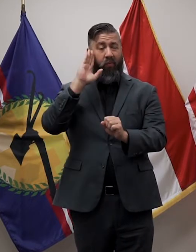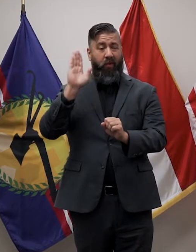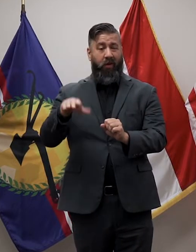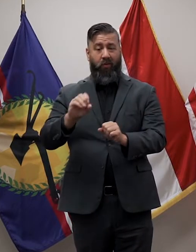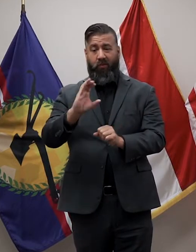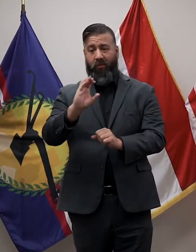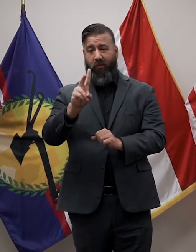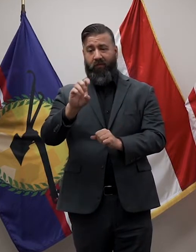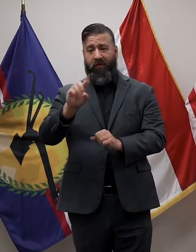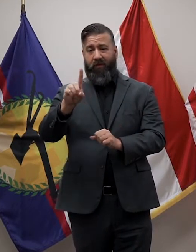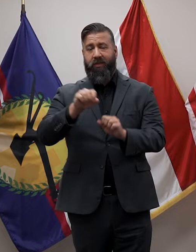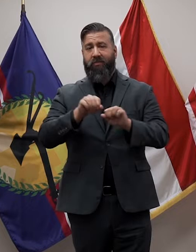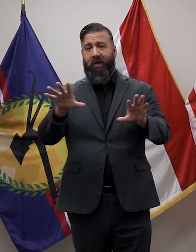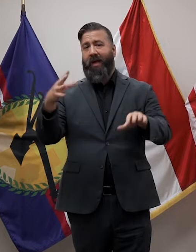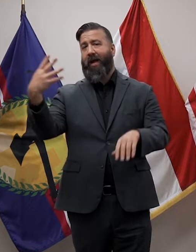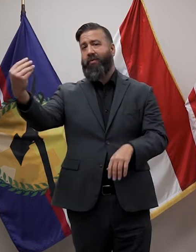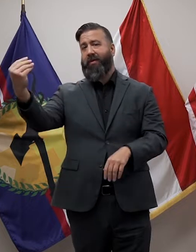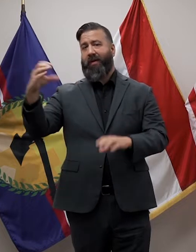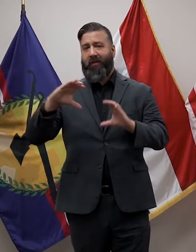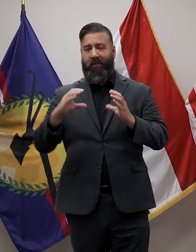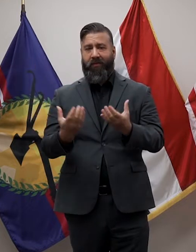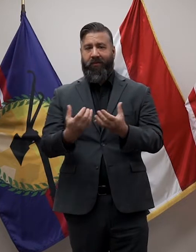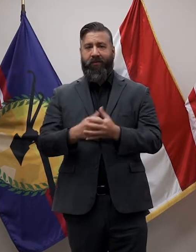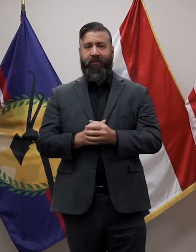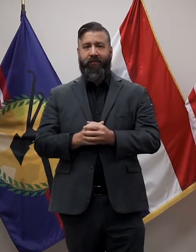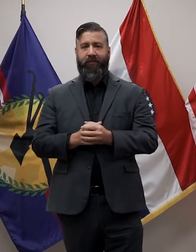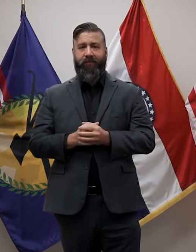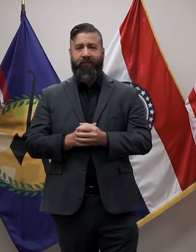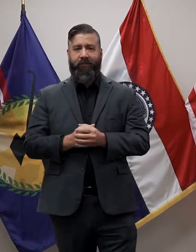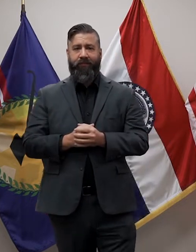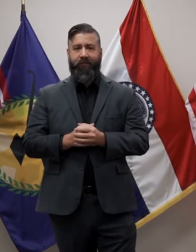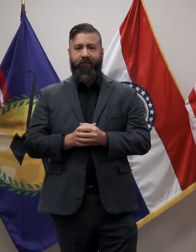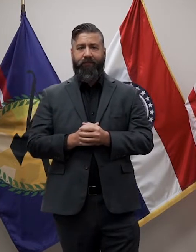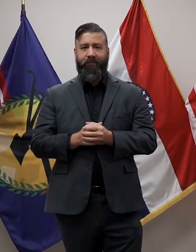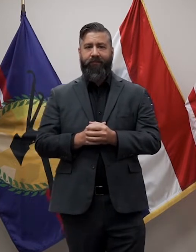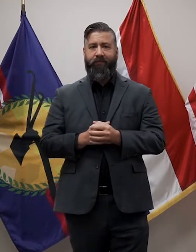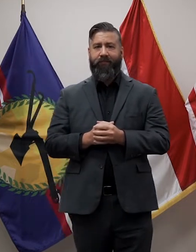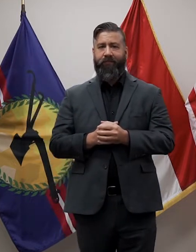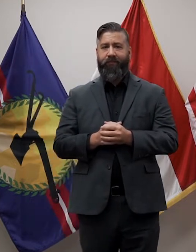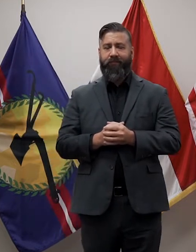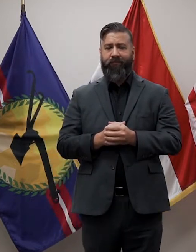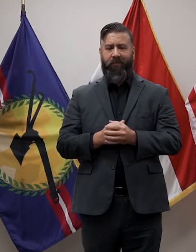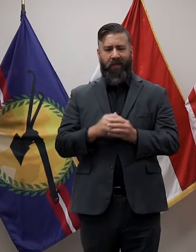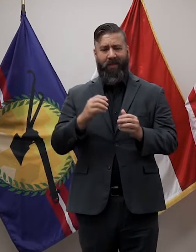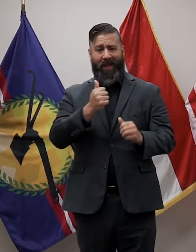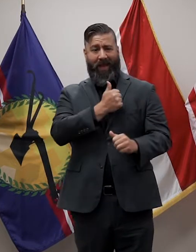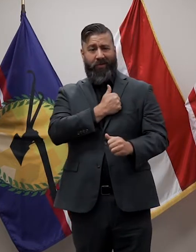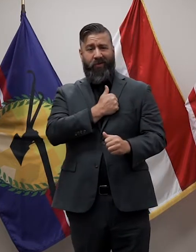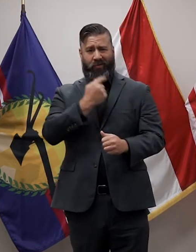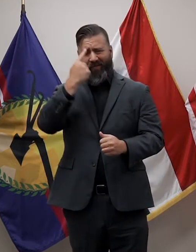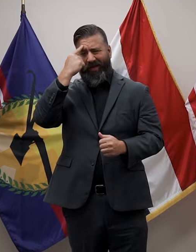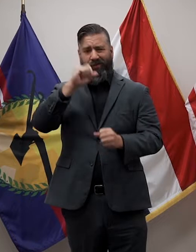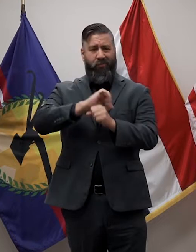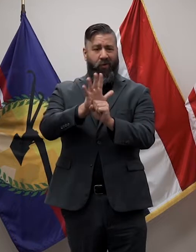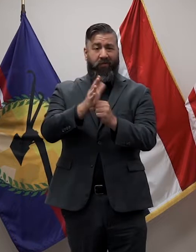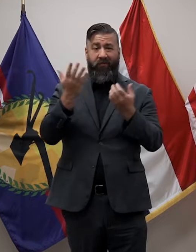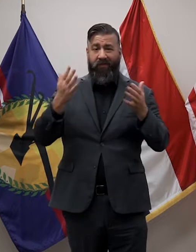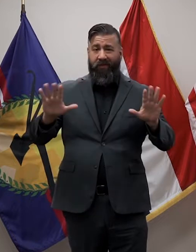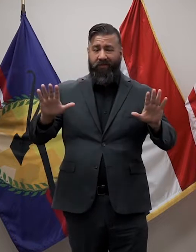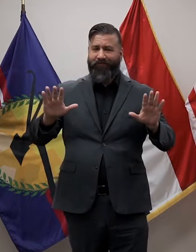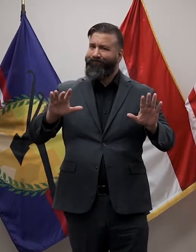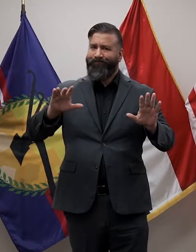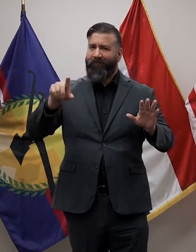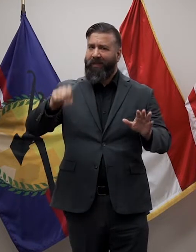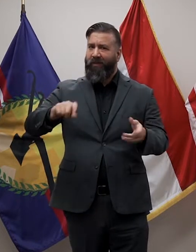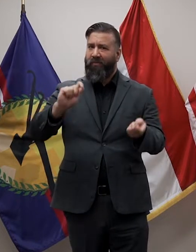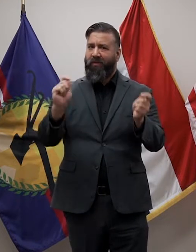spreading outside of the classroom. The prevalent attitude that COVID is over needs to change. We must redouble